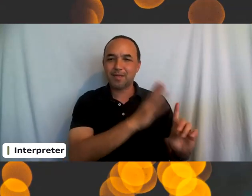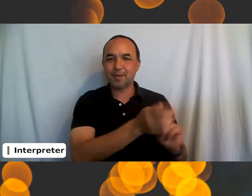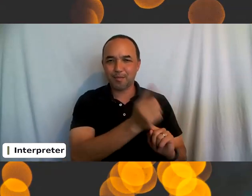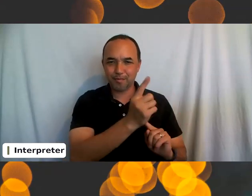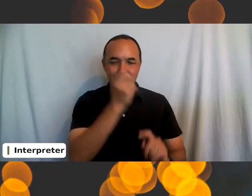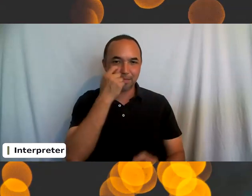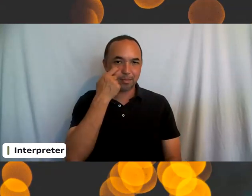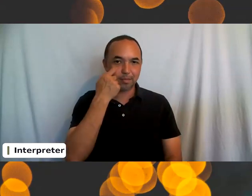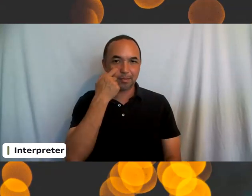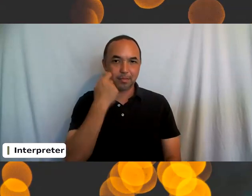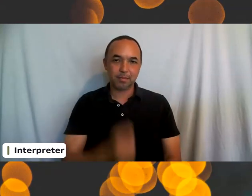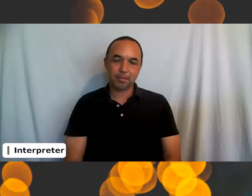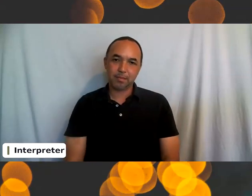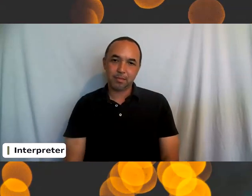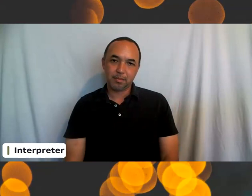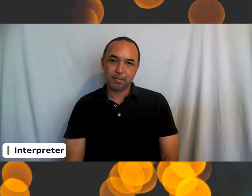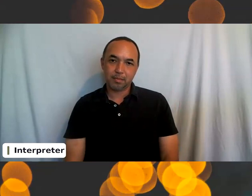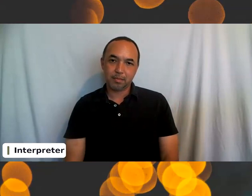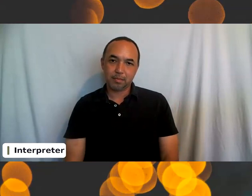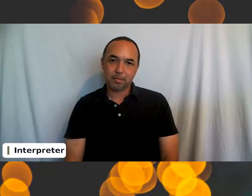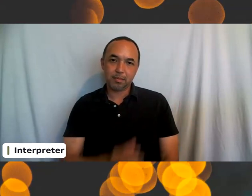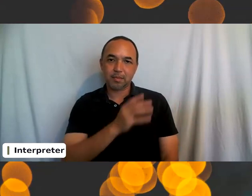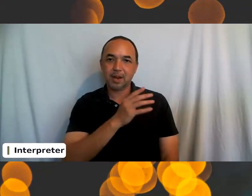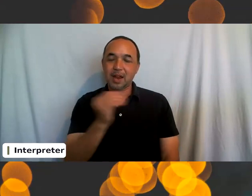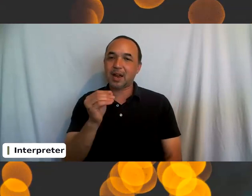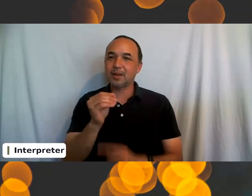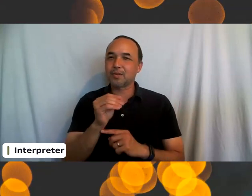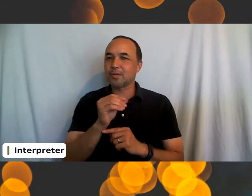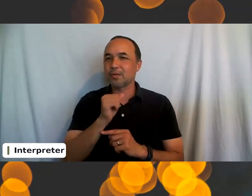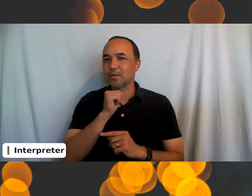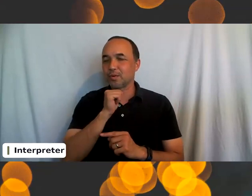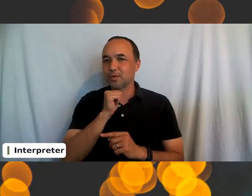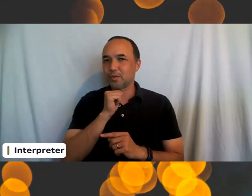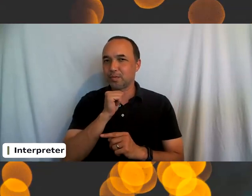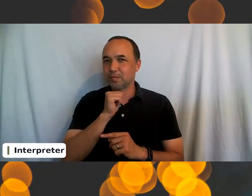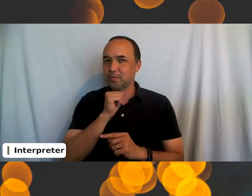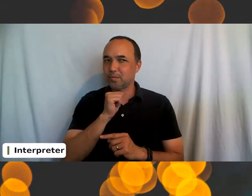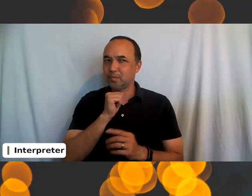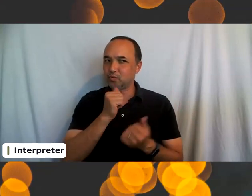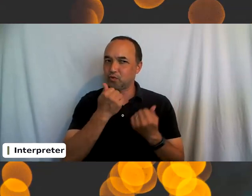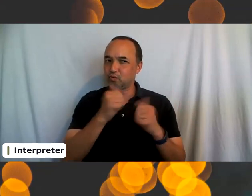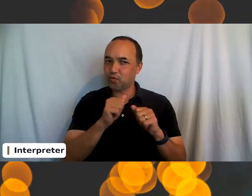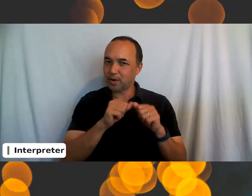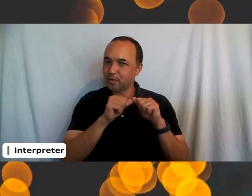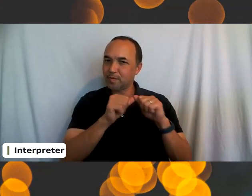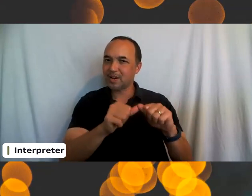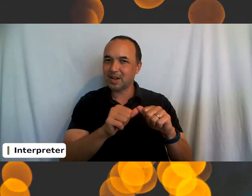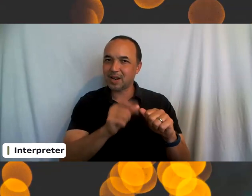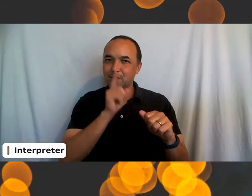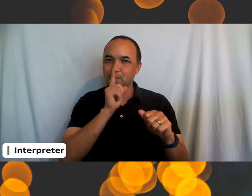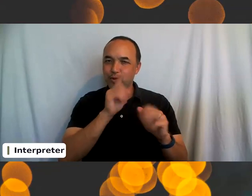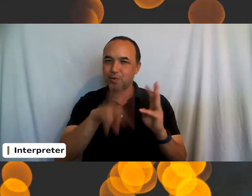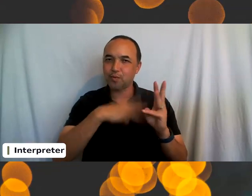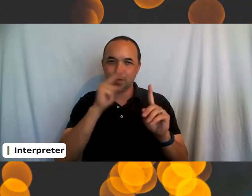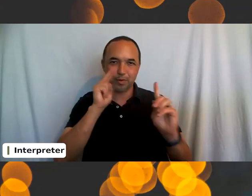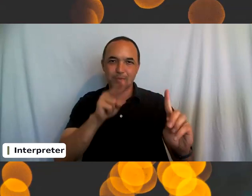sure. And the biggest thing is don't let confirmation bias get the best of you. Be a realist. That's the best advice I